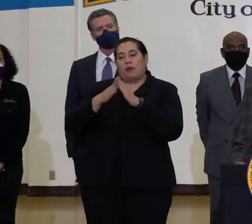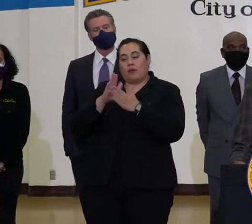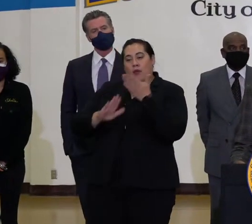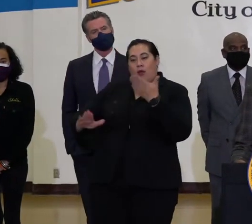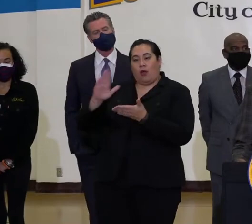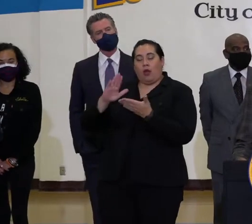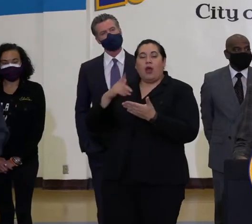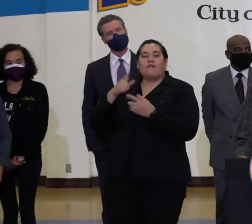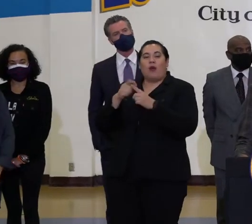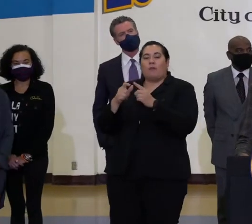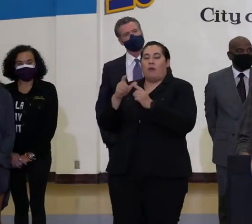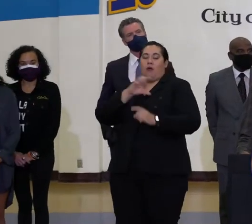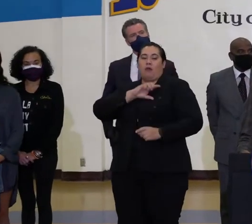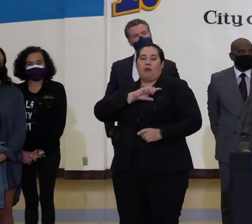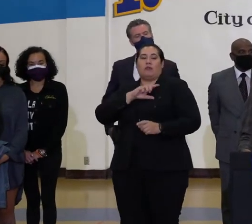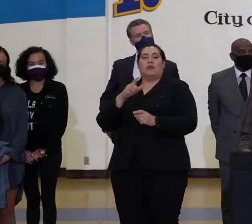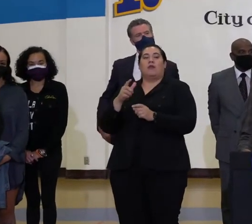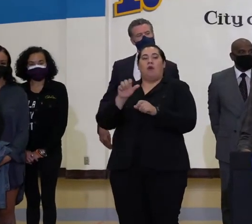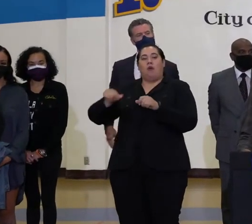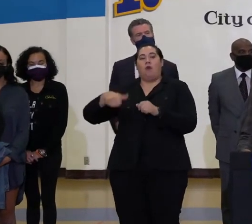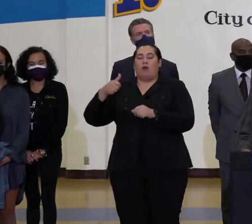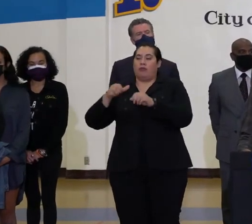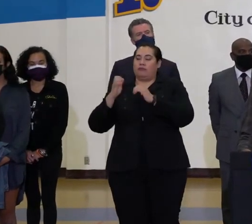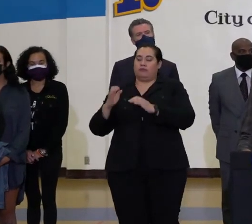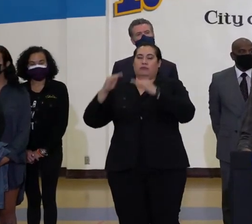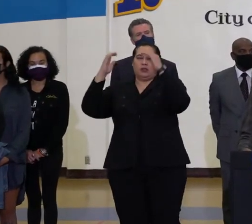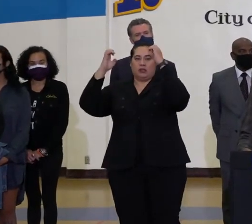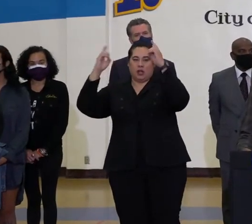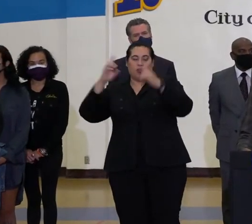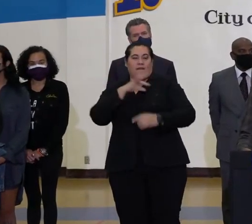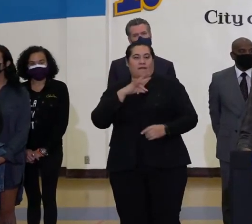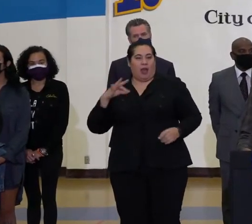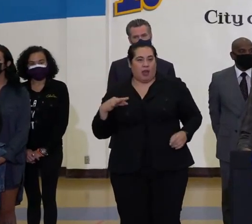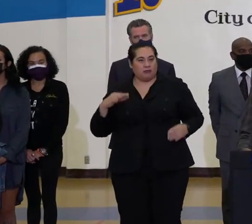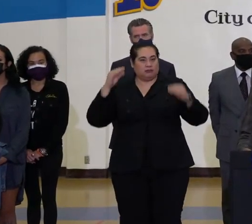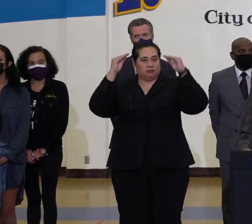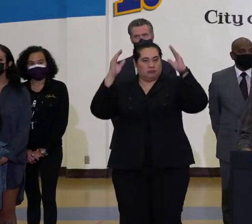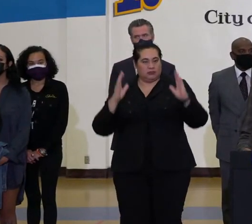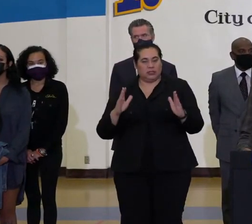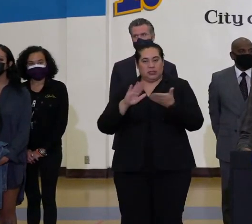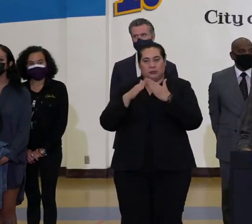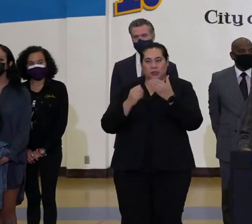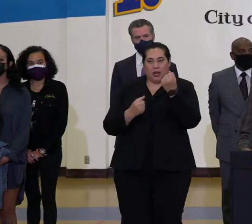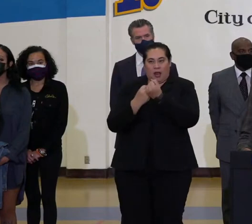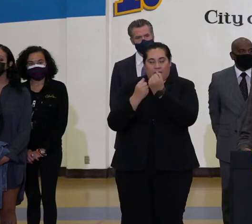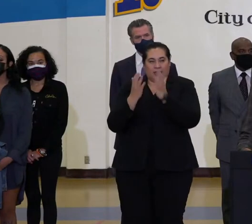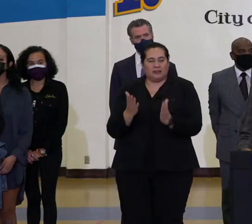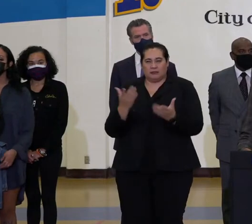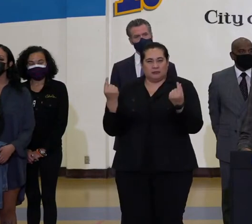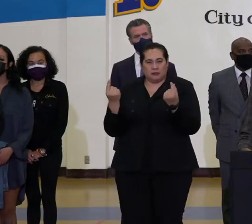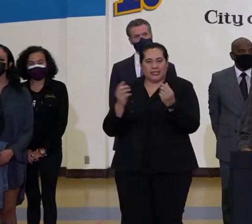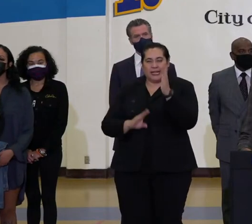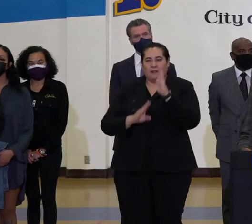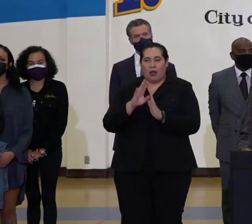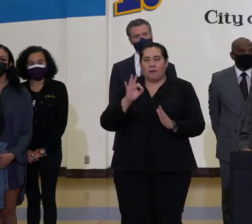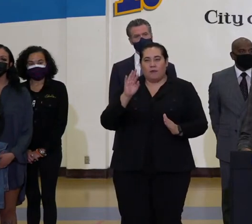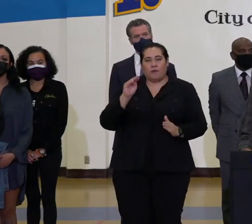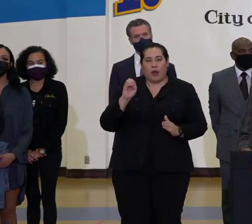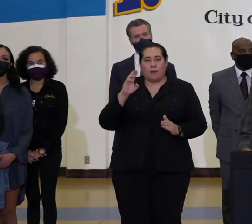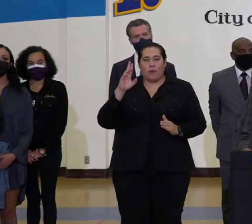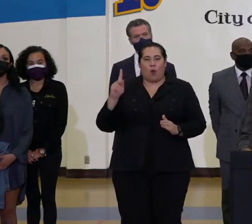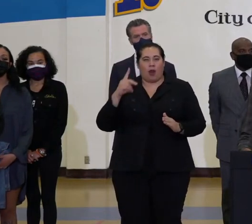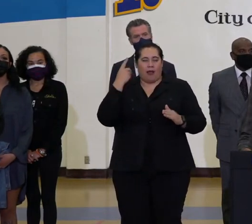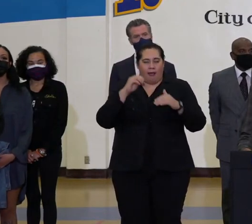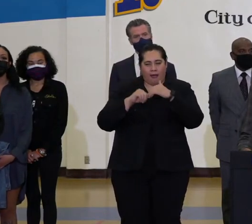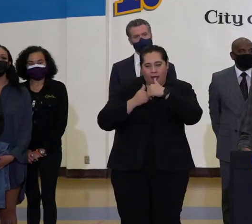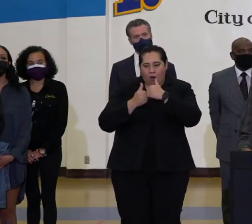from law enforcement, higher education, faculty, community advocates, to develop the framework for officers to